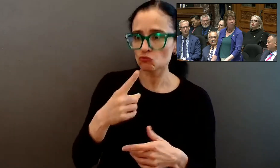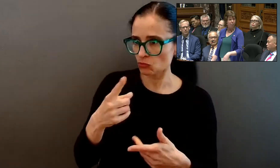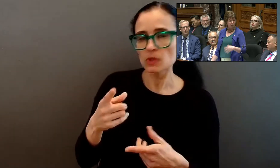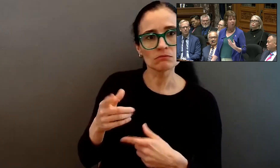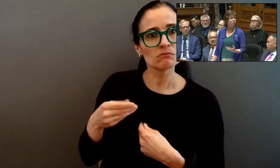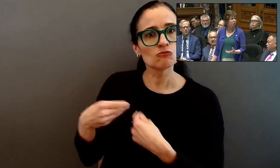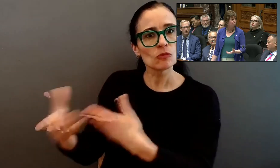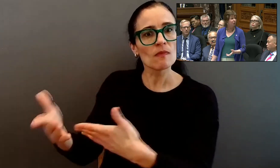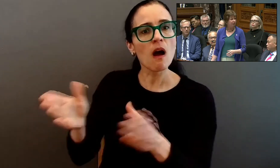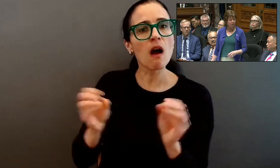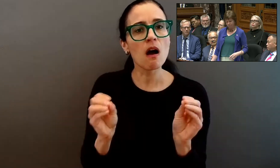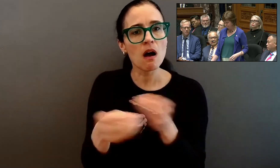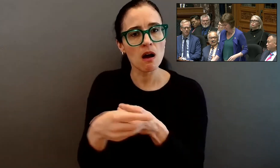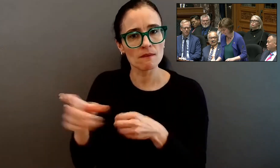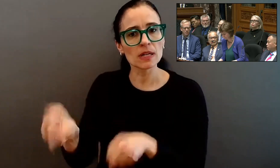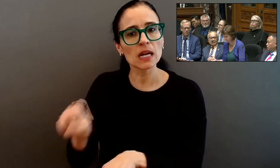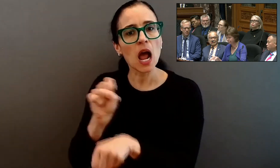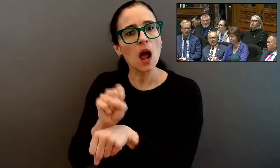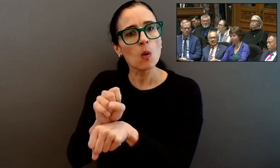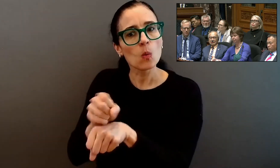of continuing to work together.